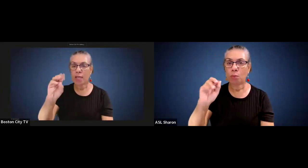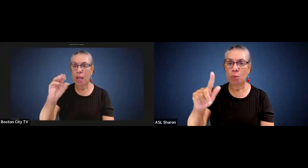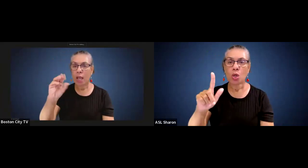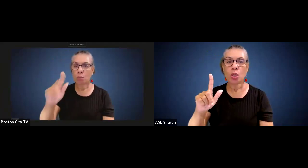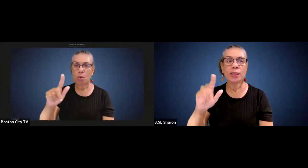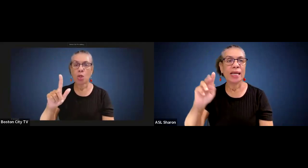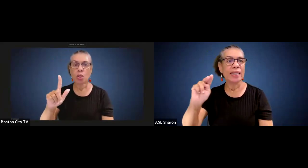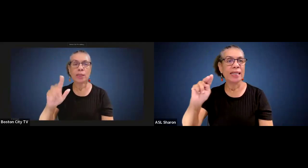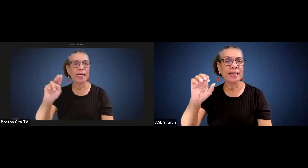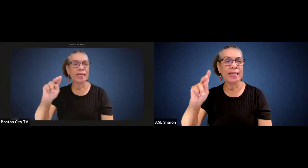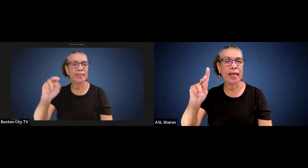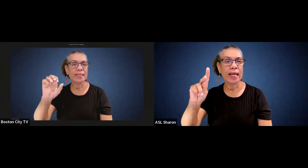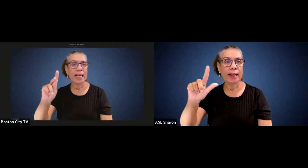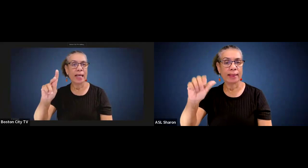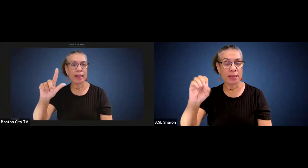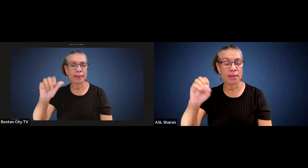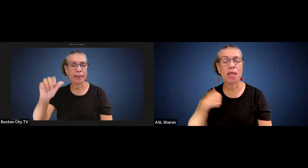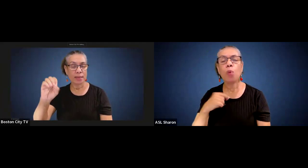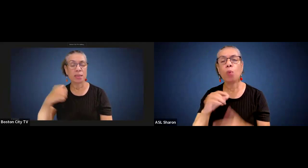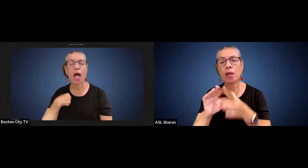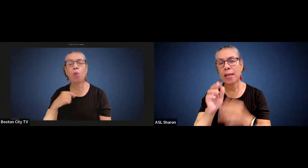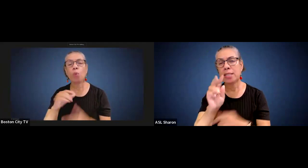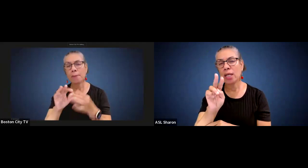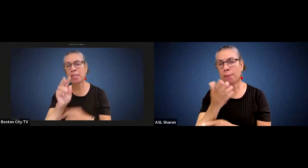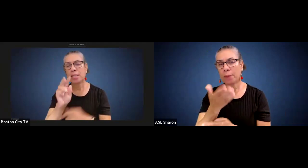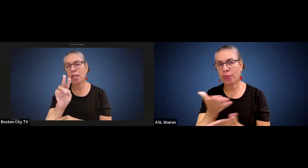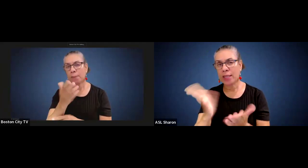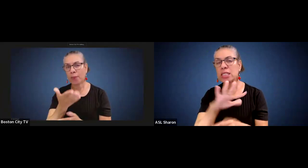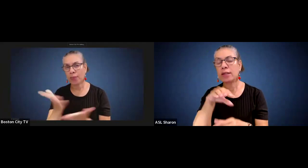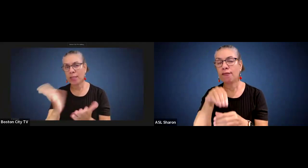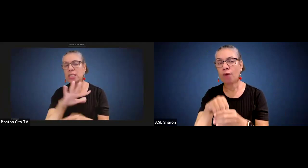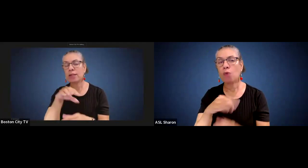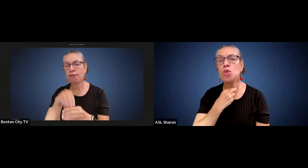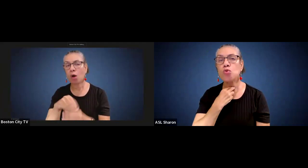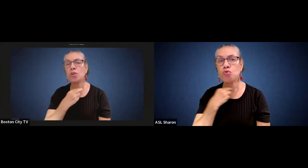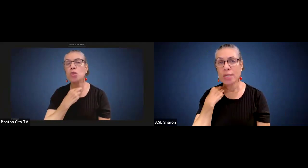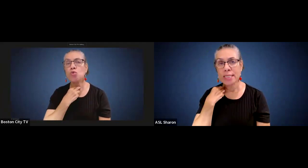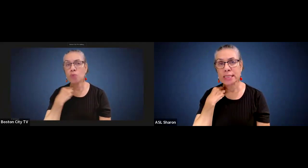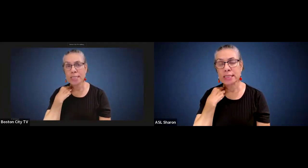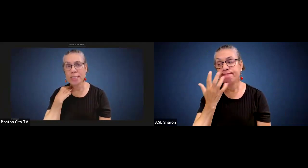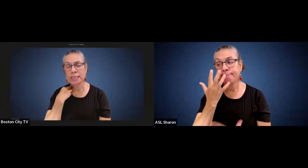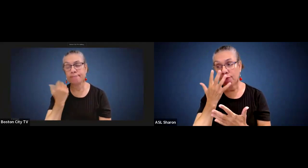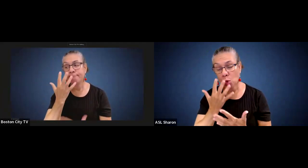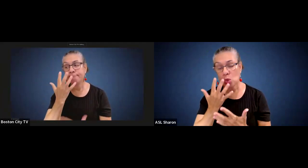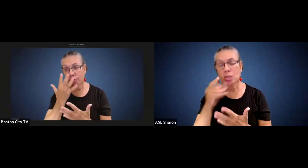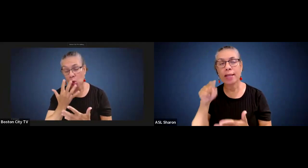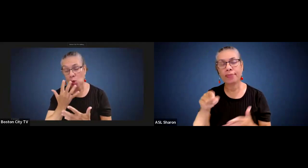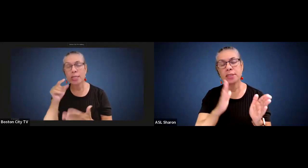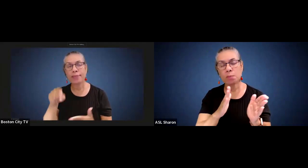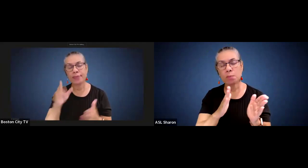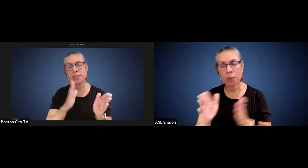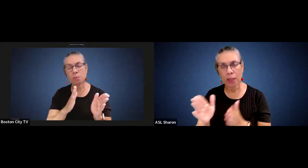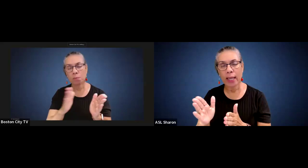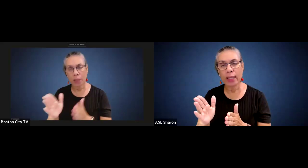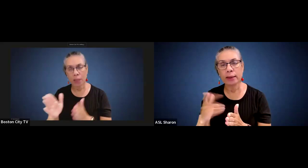I do want to mention a couple of things that I think are involved in the risk that unfortunately, I think that this plan